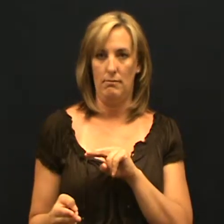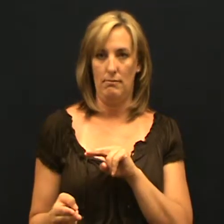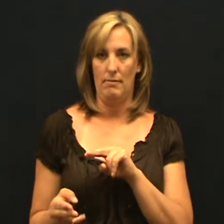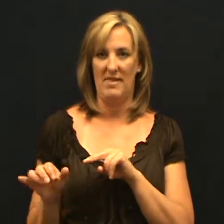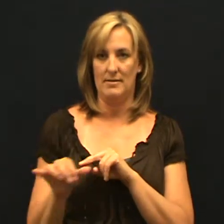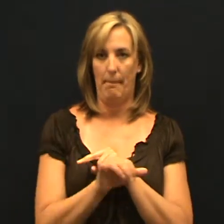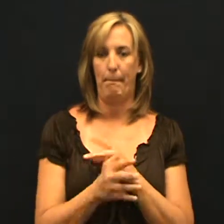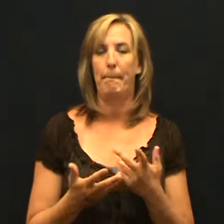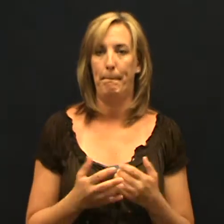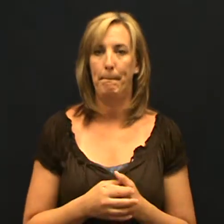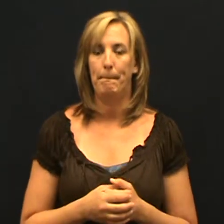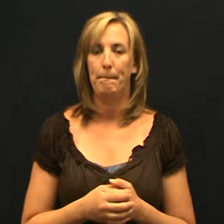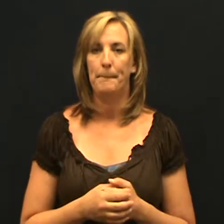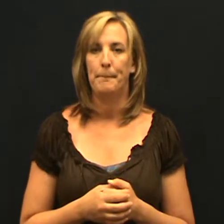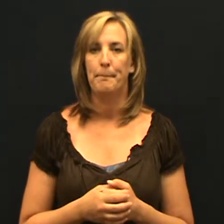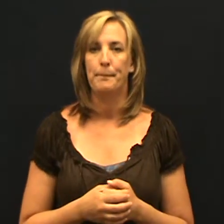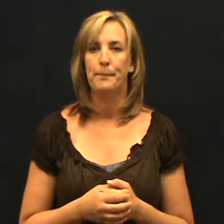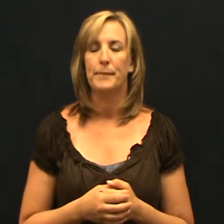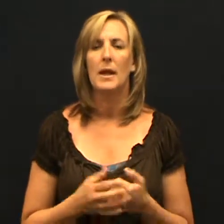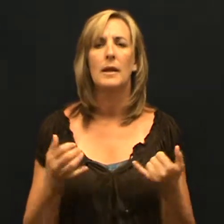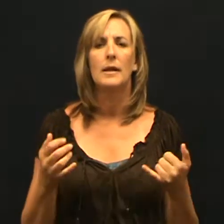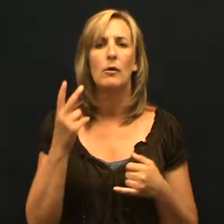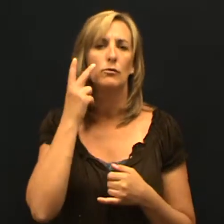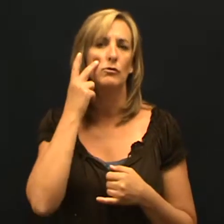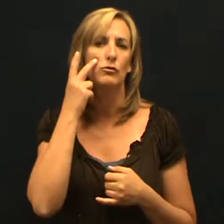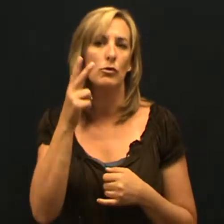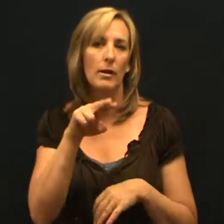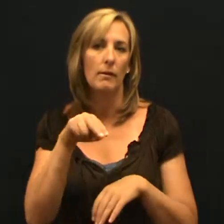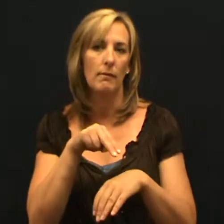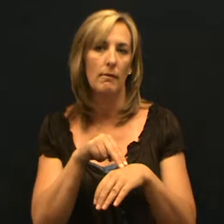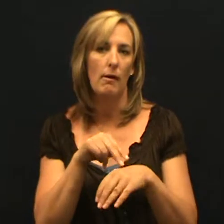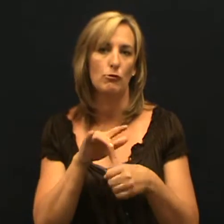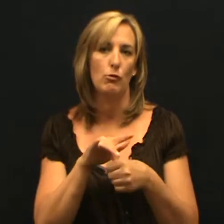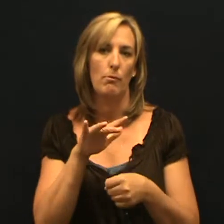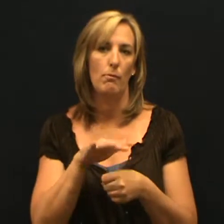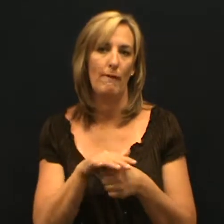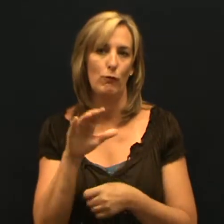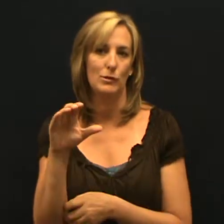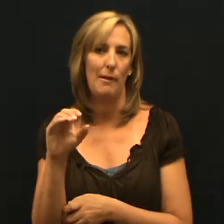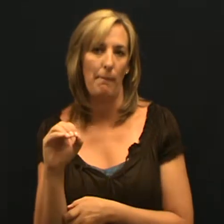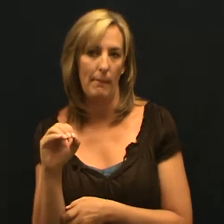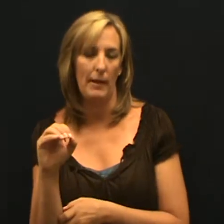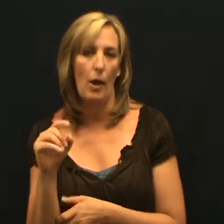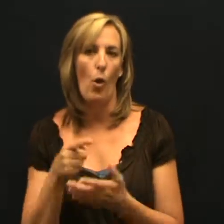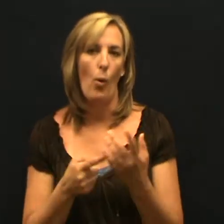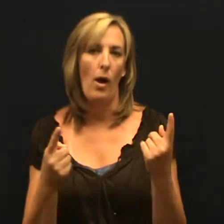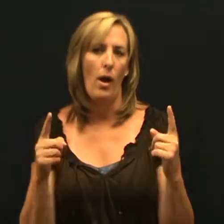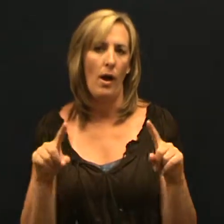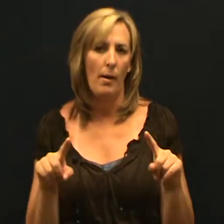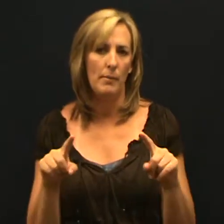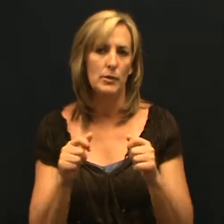So let's take a look with National Beverage about what happens to the books on each of these 3 days.